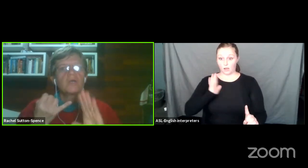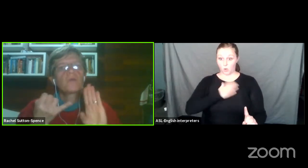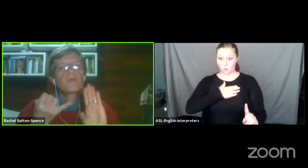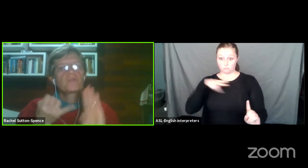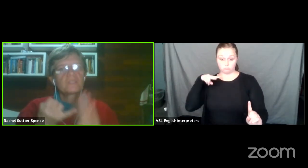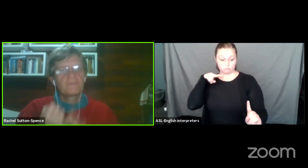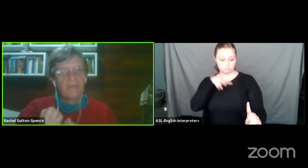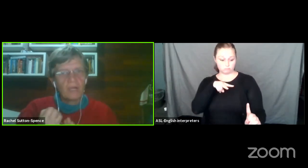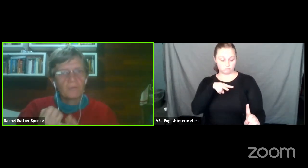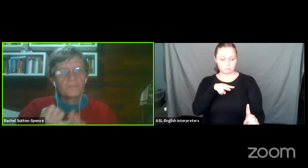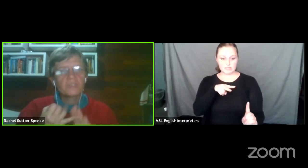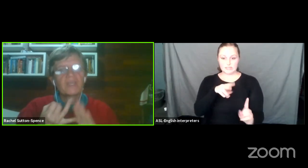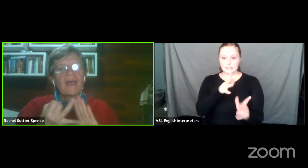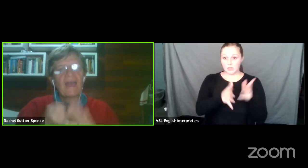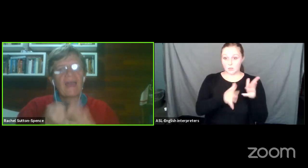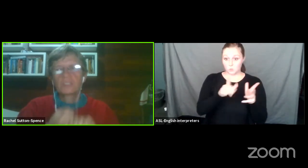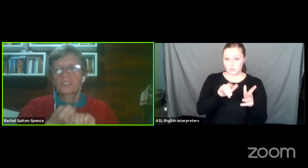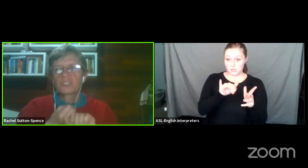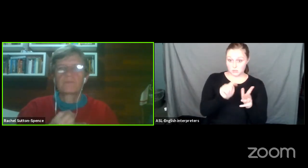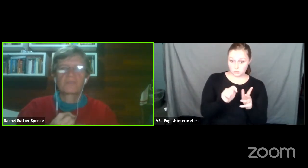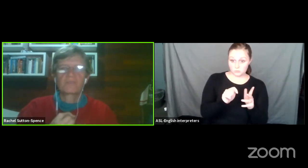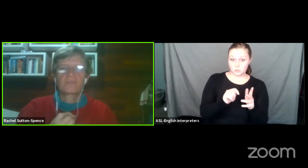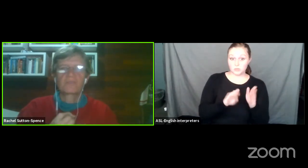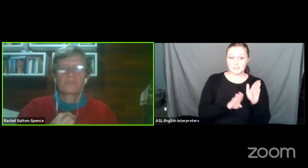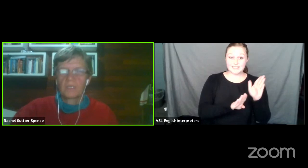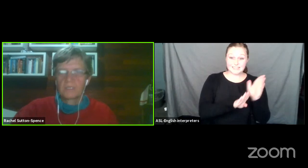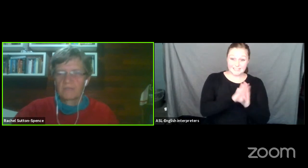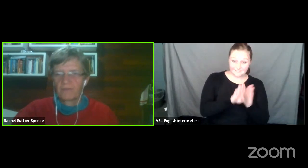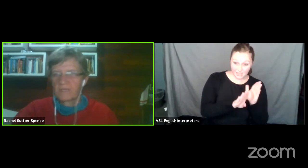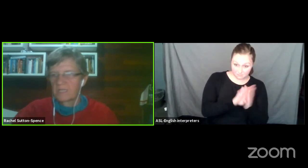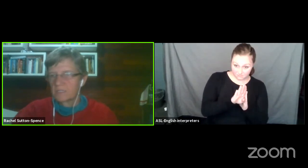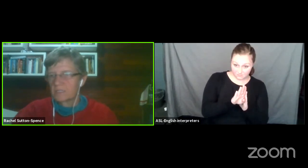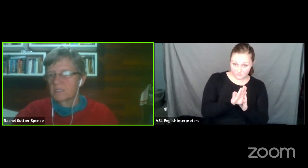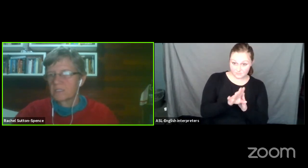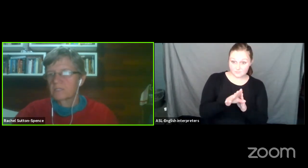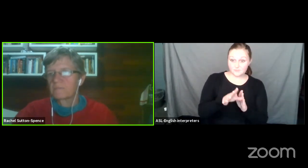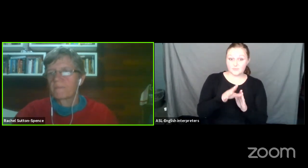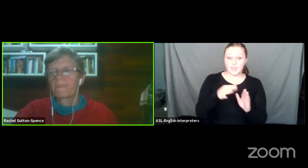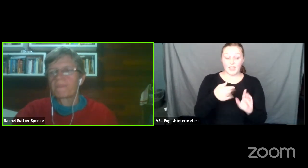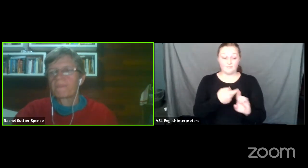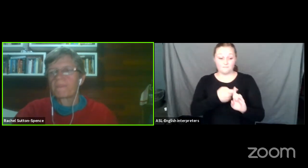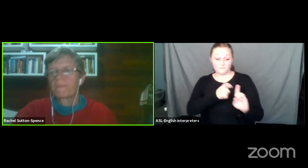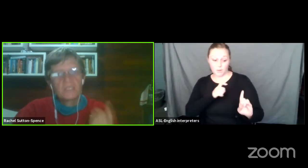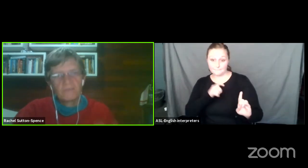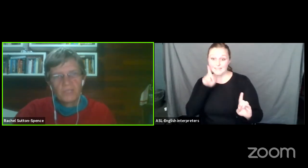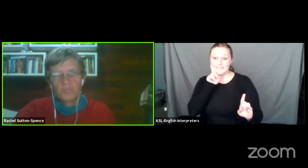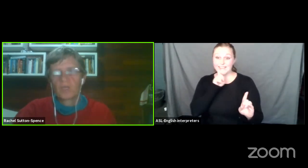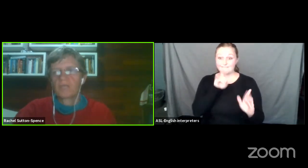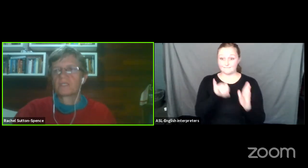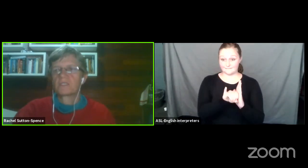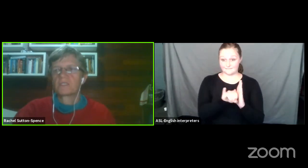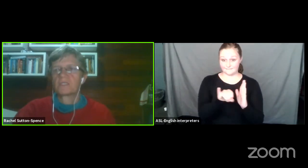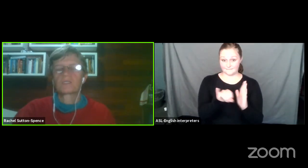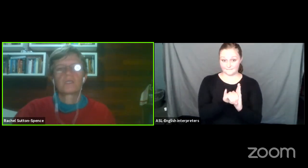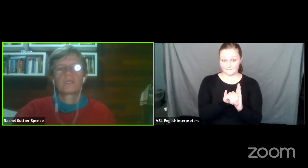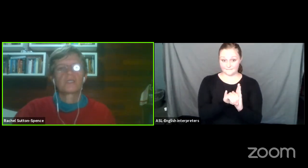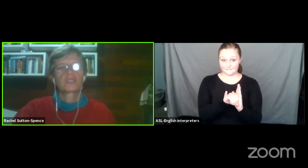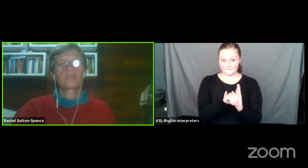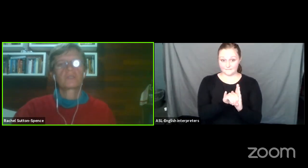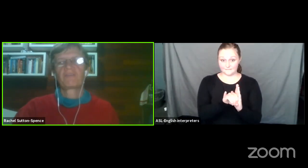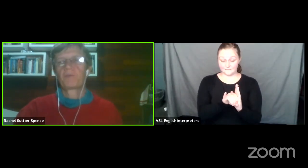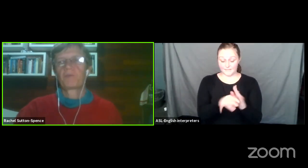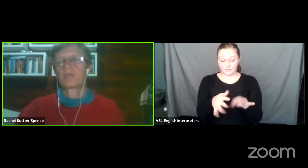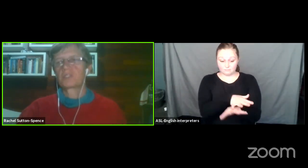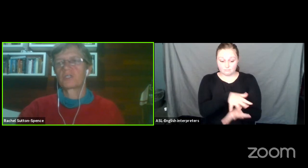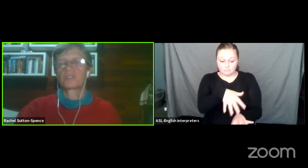literature both develops and stems from deaf identities, from individual identities, so